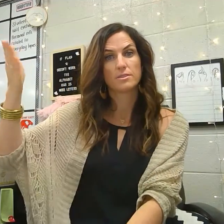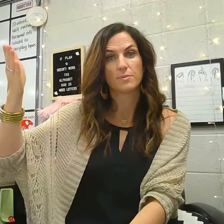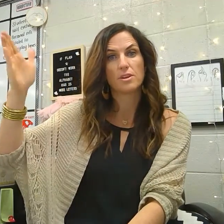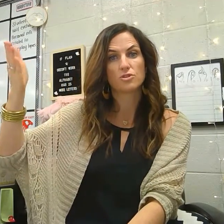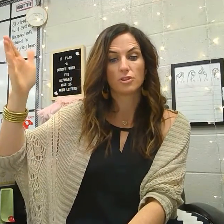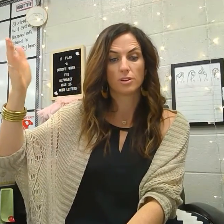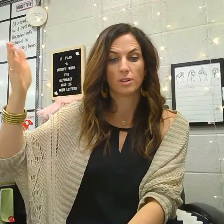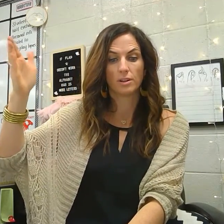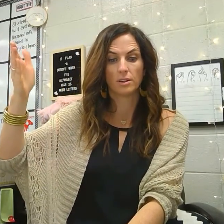speech,